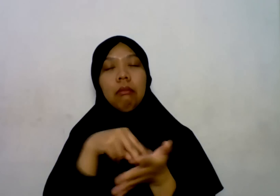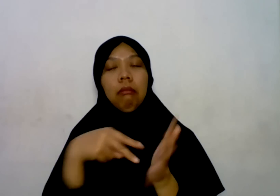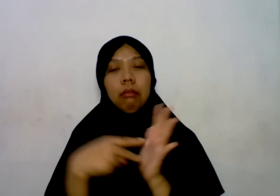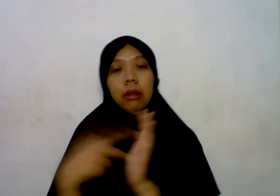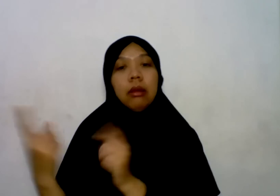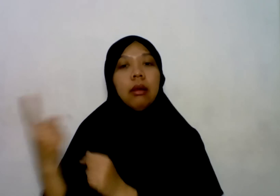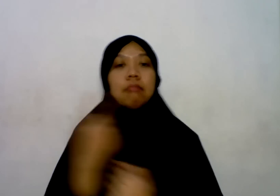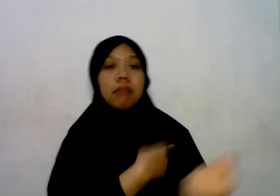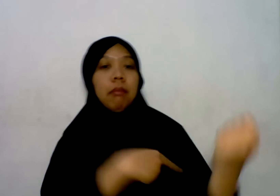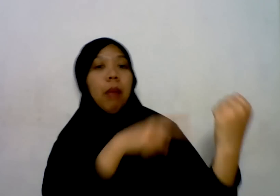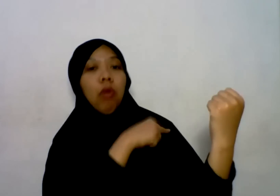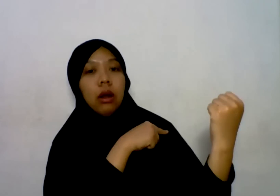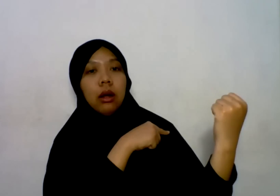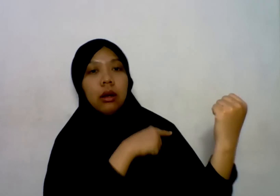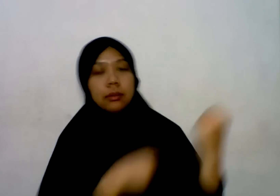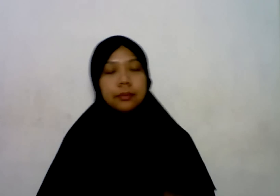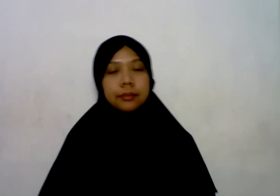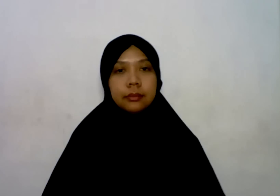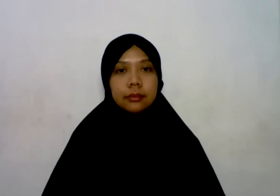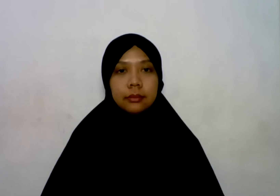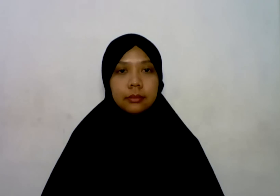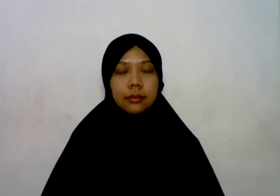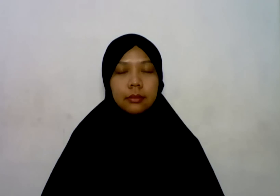Too often, we